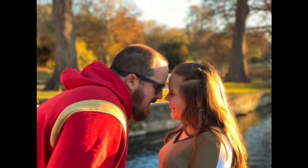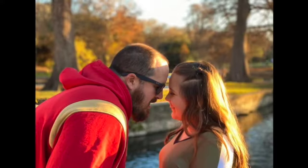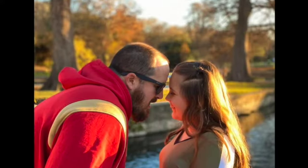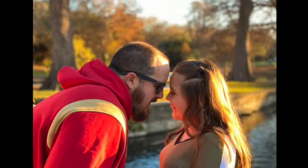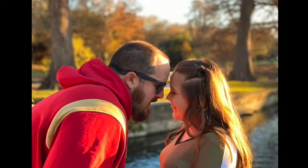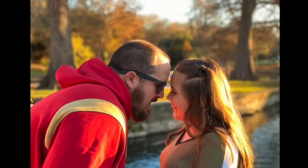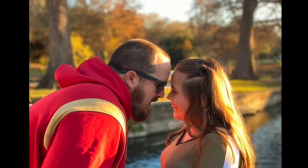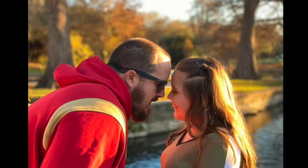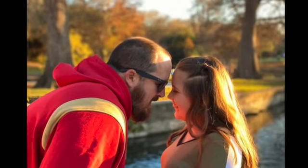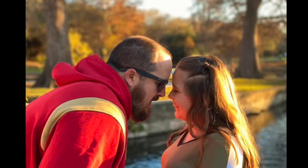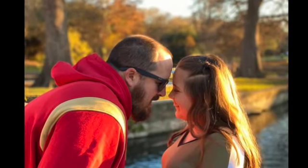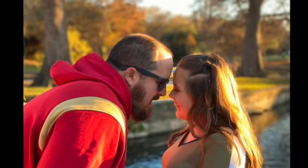This is a dad.